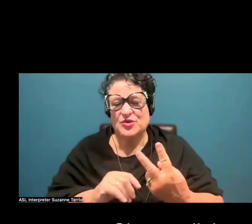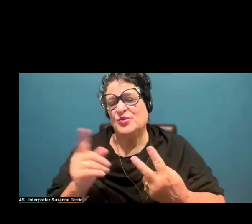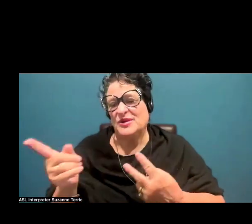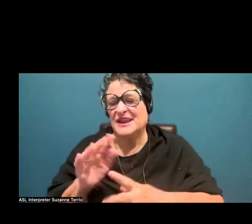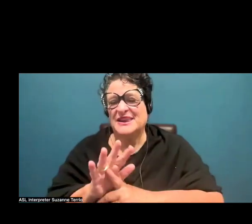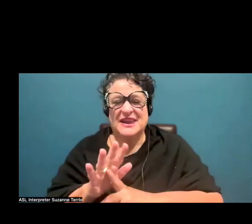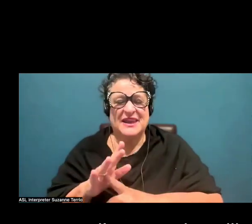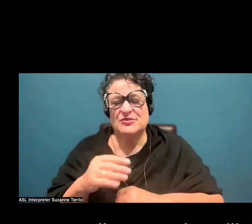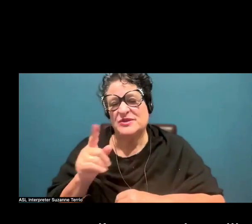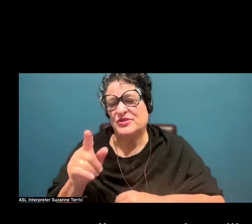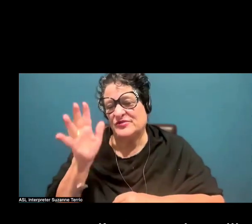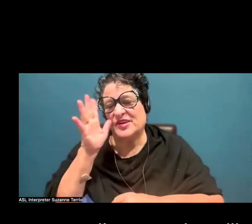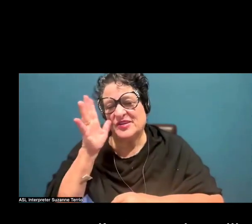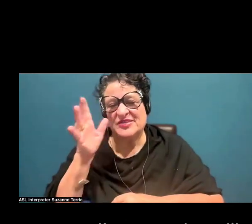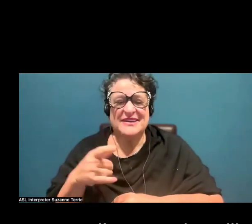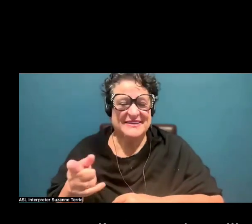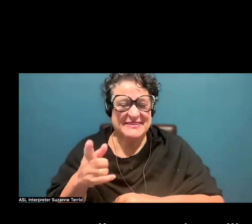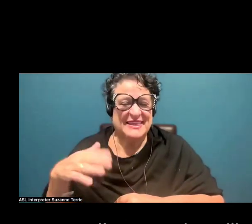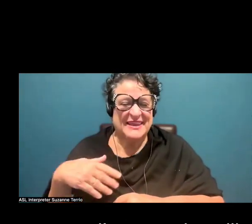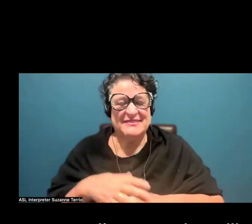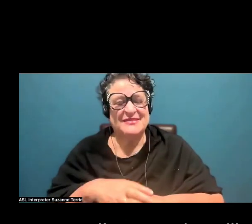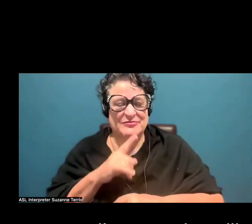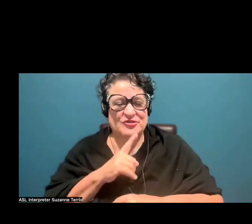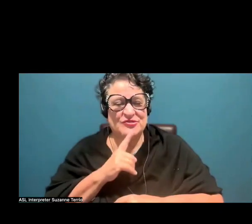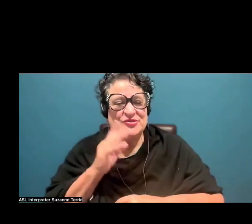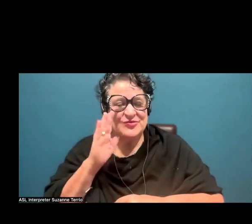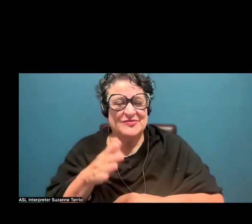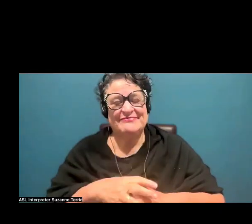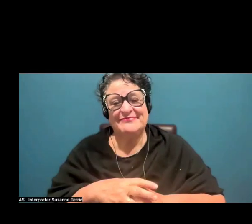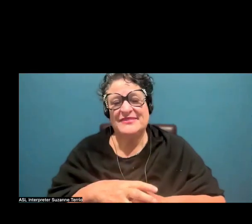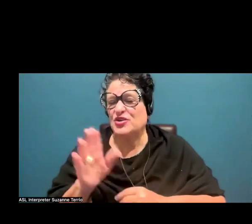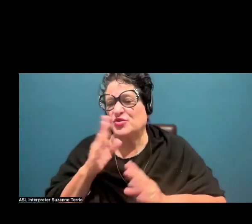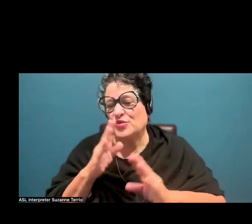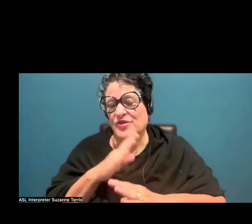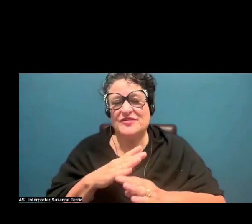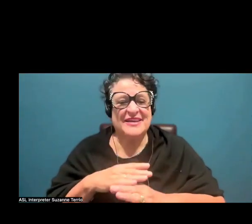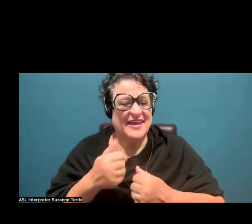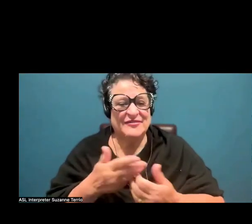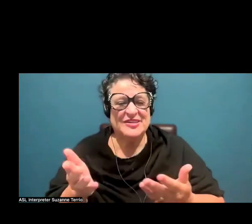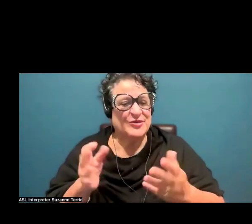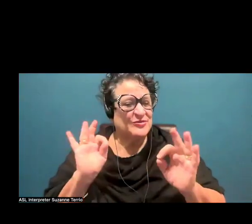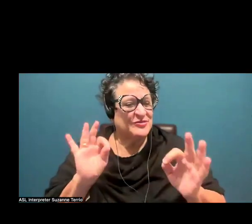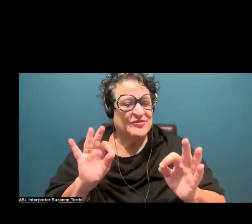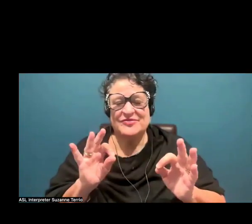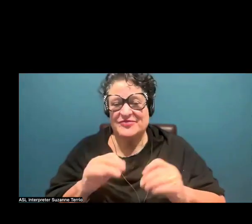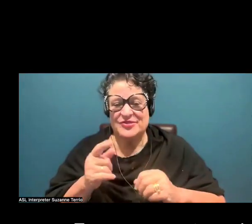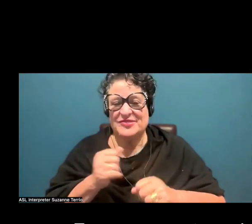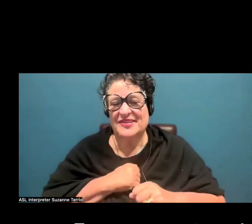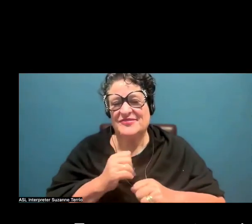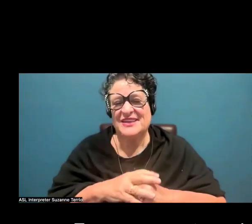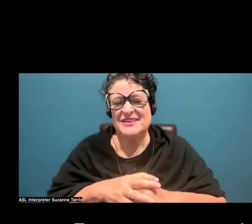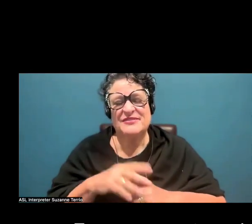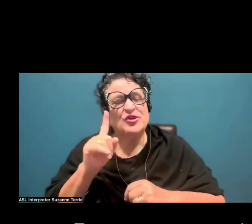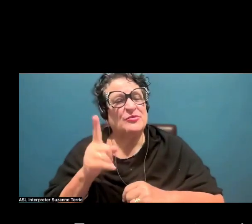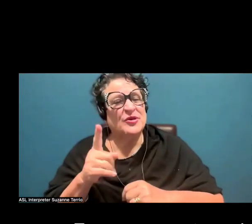running late. I'm sure she will, I smile, aiming for reassurance. Don't worry, everything's going to be great. They'll love it. For a